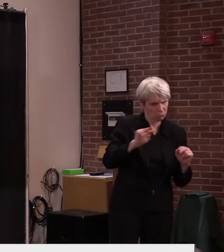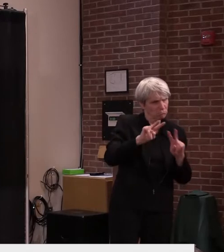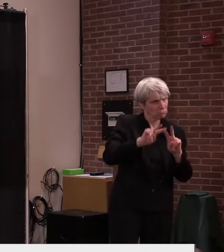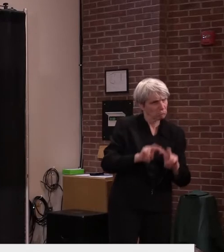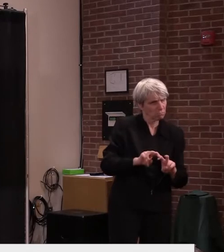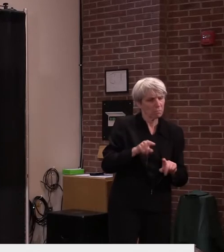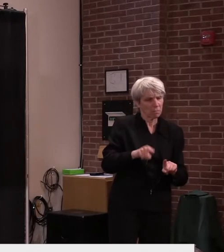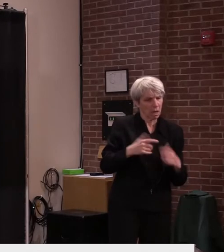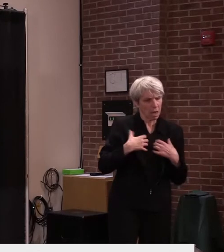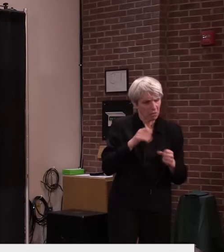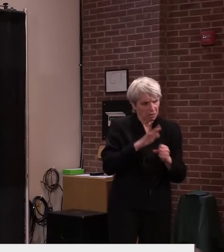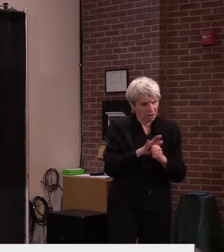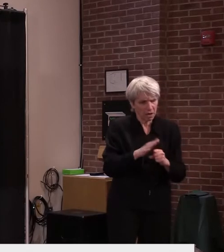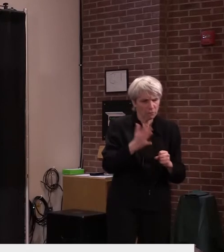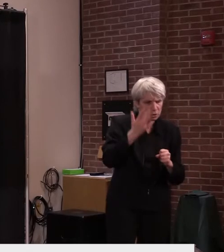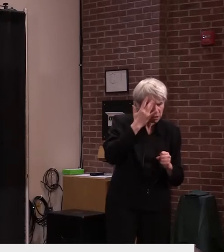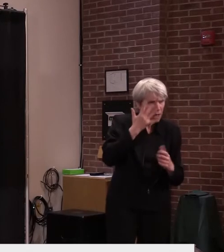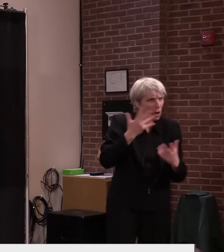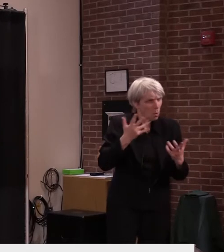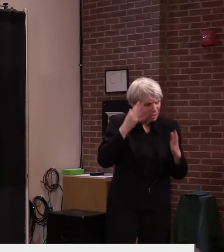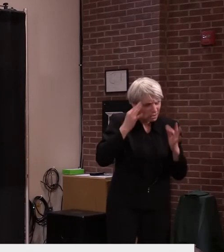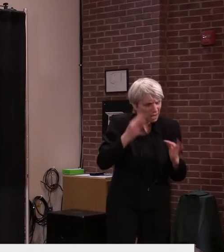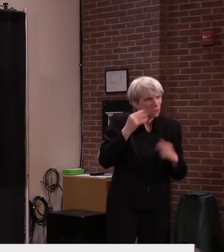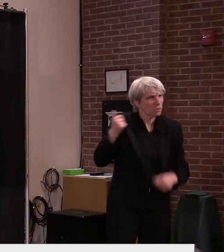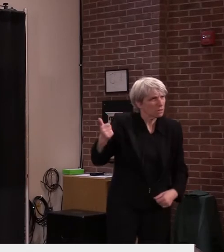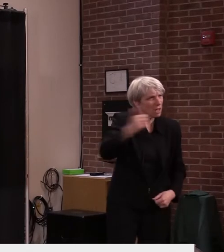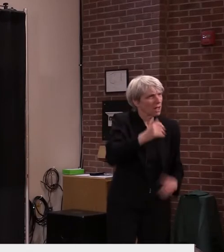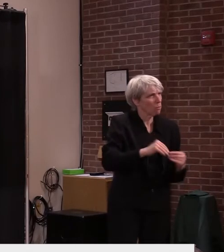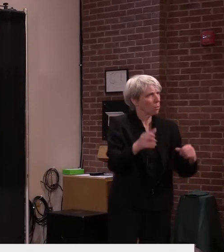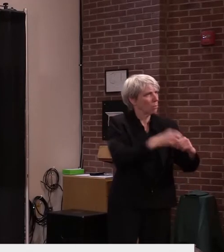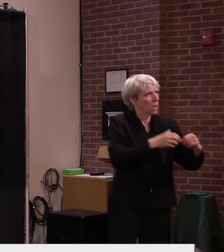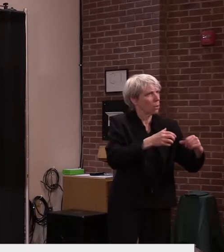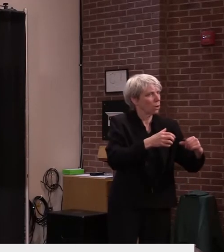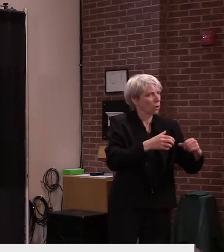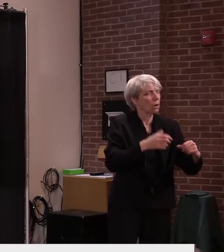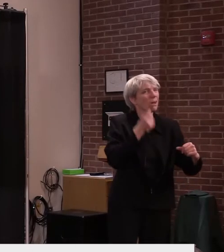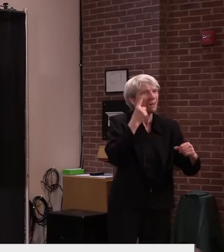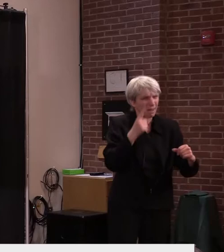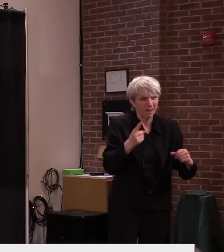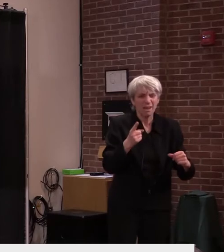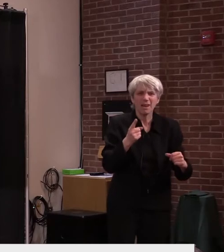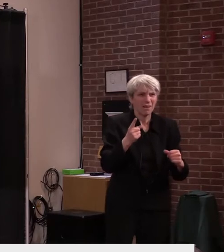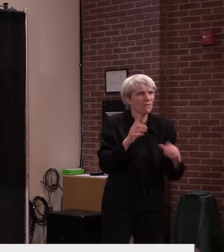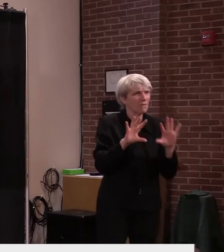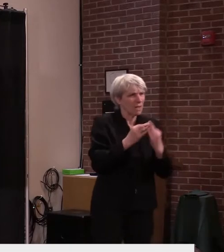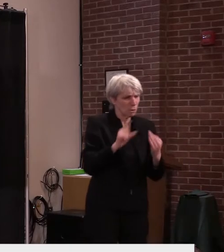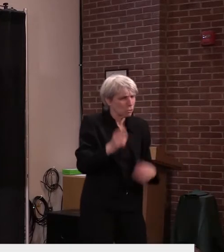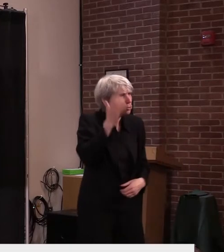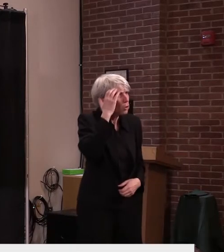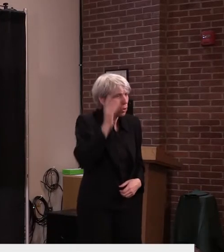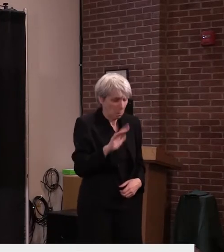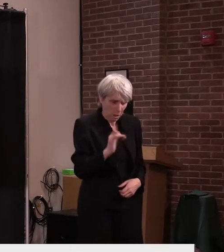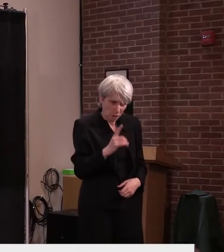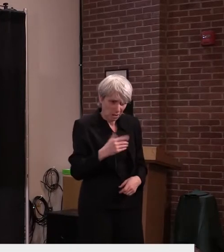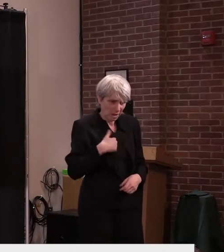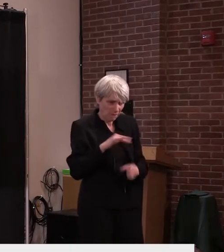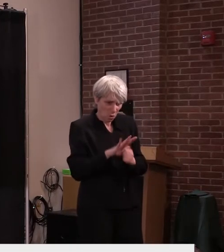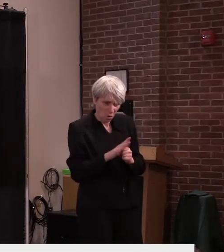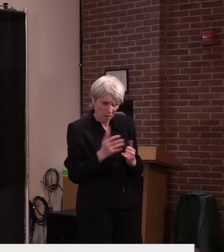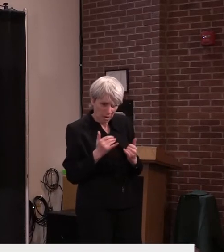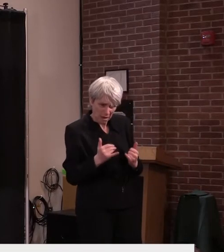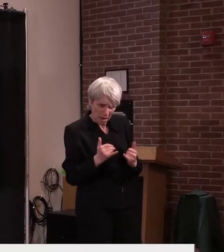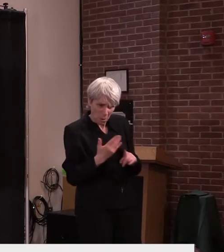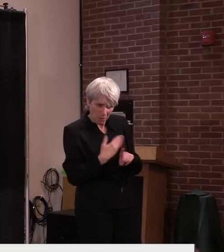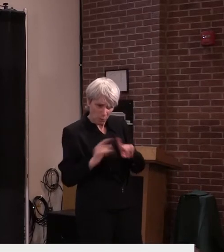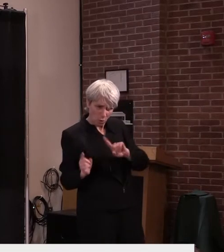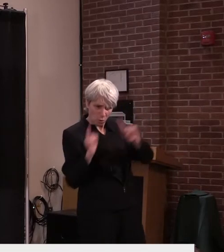day. Families deserve the certainty of knowing their child's status before they leave the house, not when their child gets to